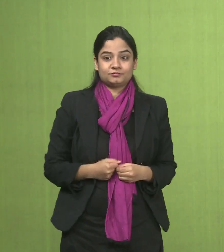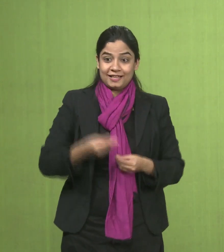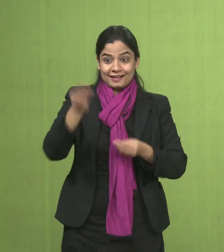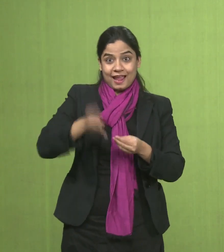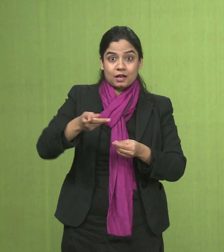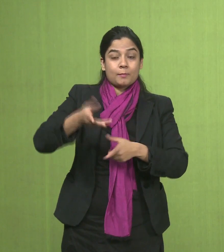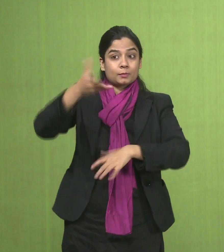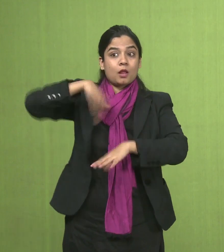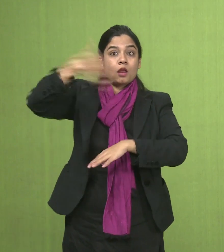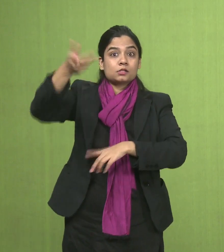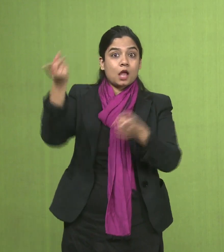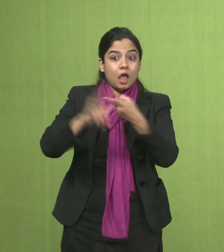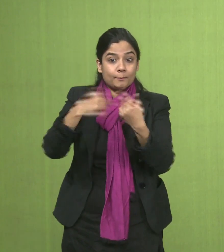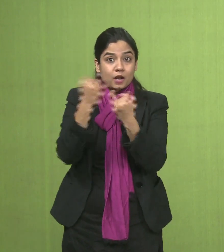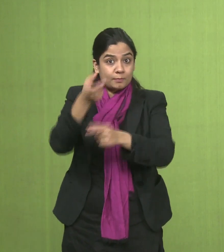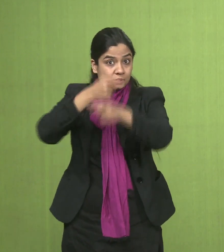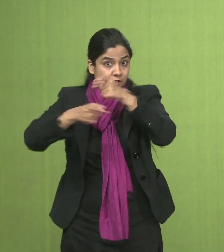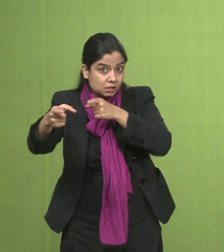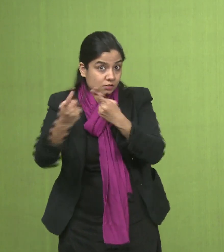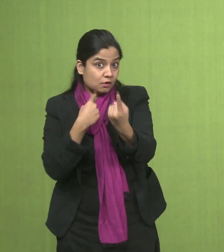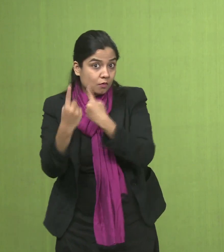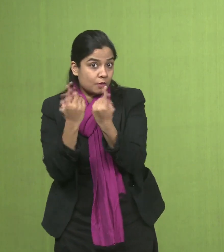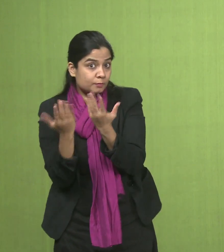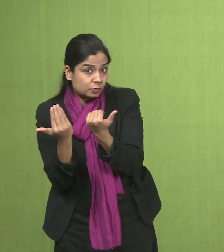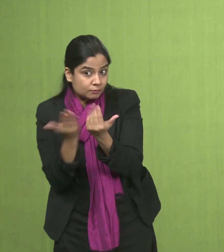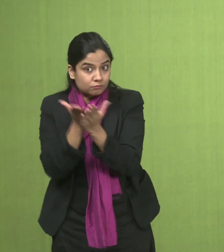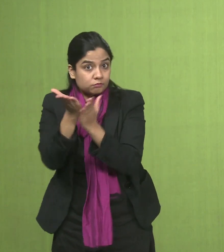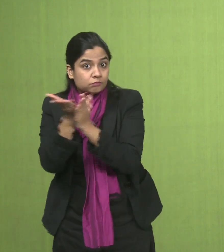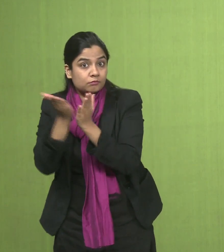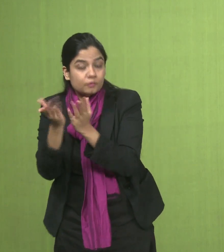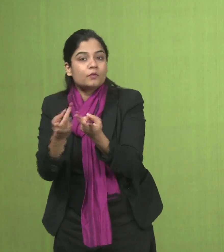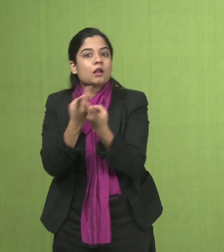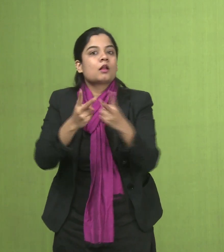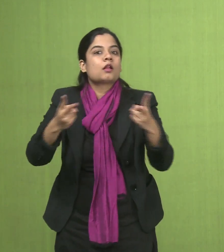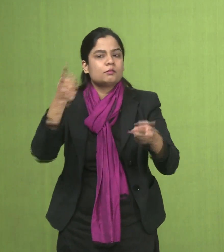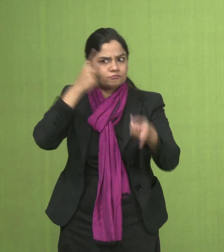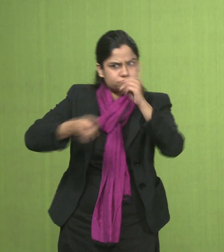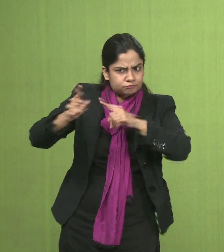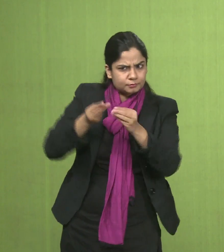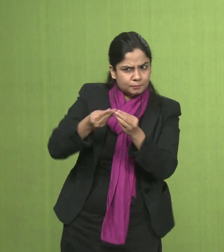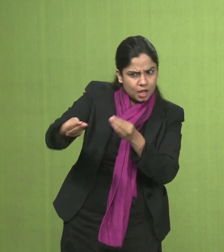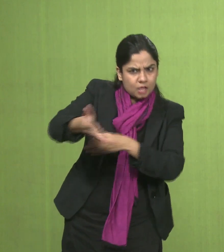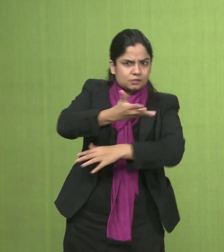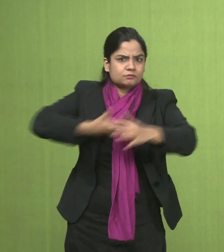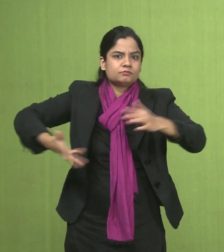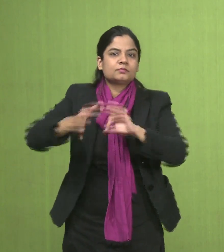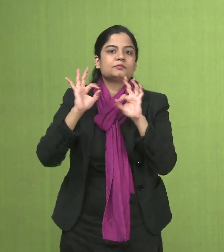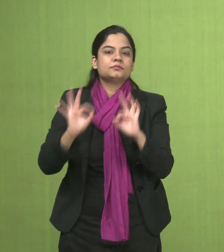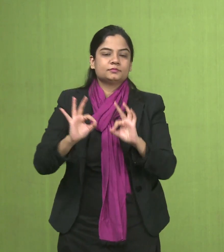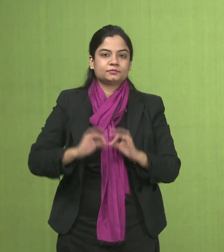of where you can save the money. Can things get exchanged? Discuss about the warranty of the product. So all these things you must